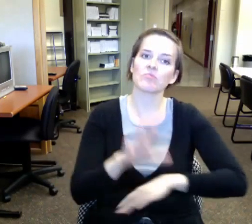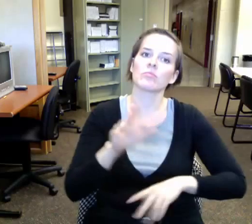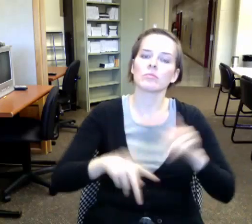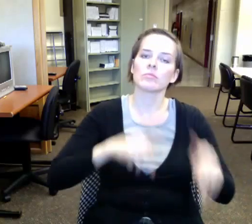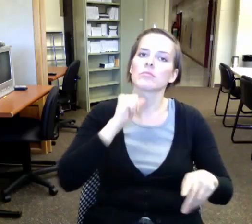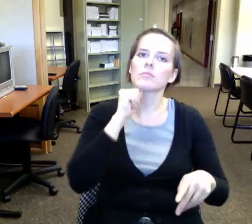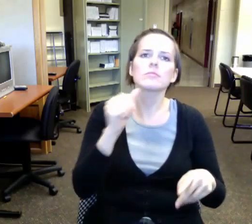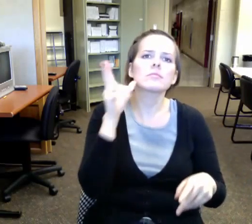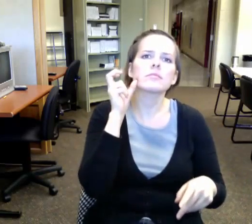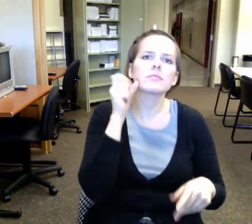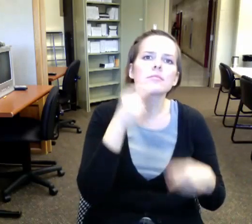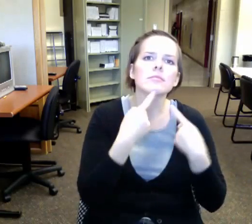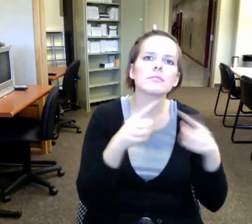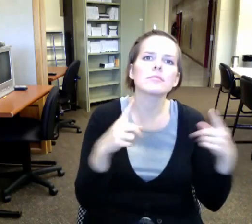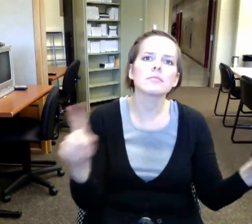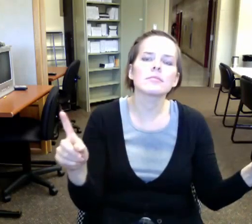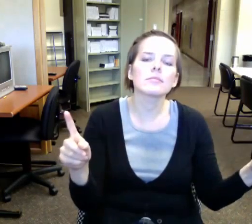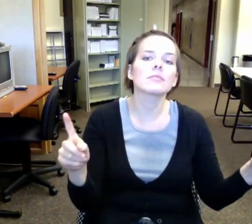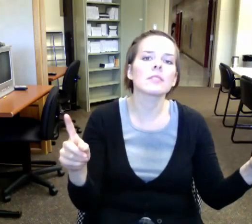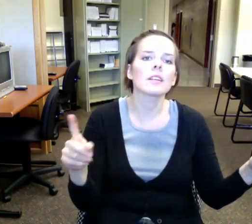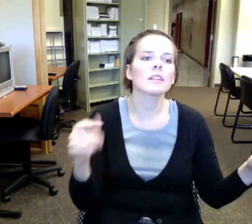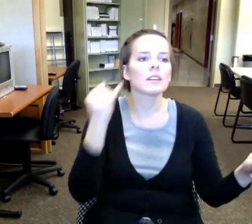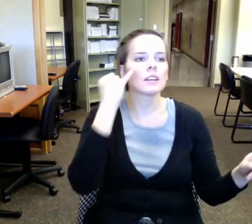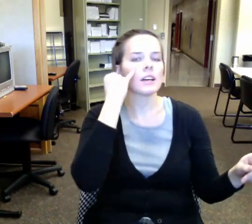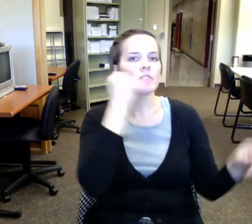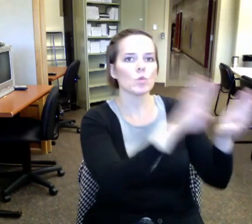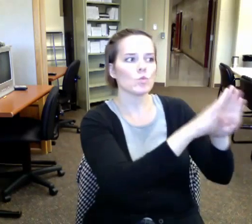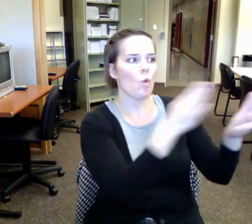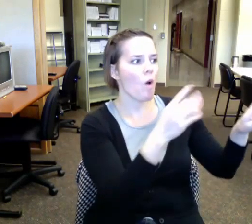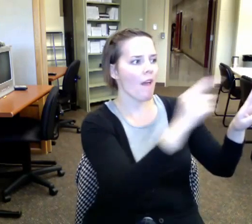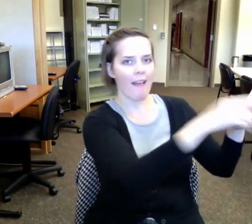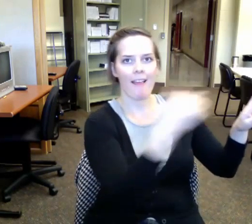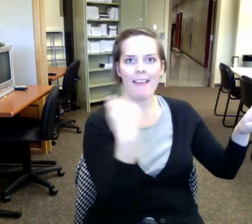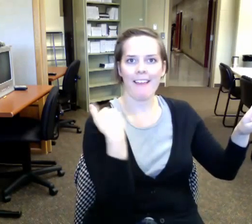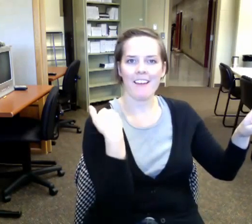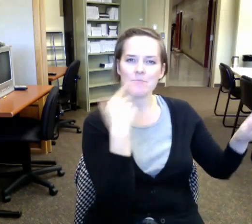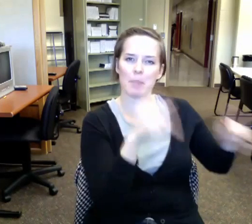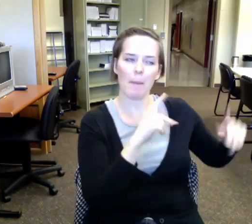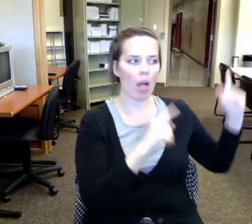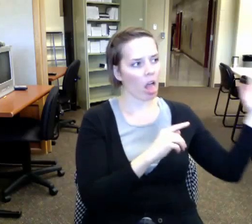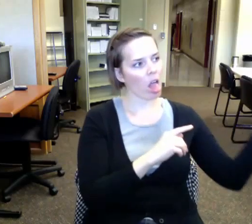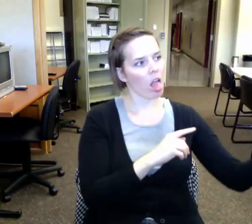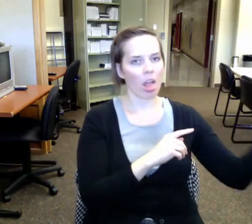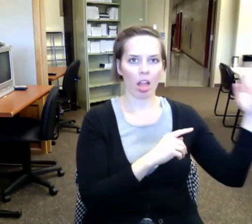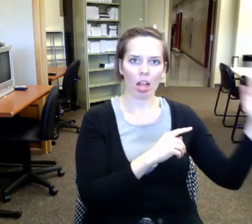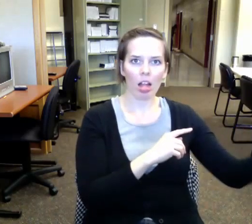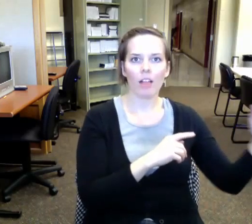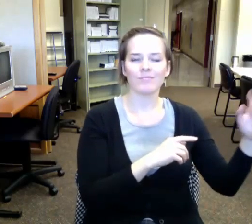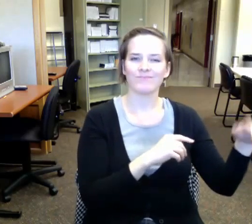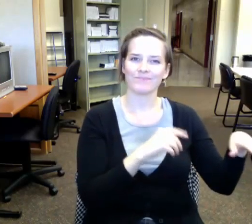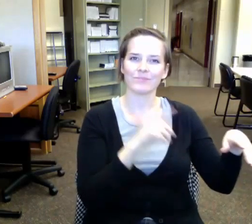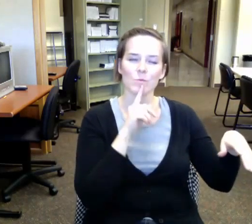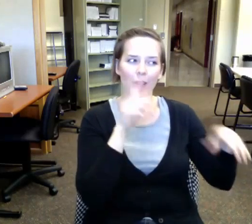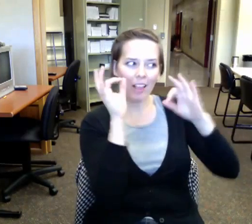door, if there's visual distractions outside the window, if sometimes people suggest that deaf people,